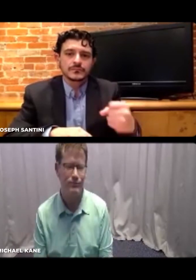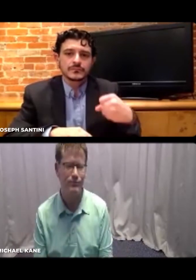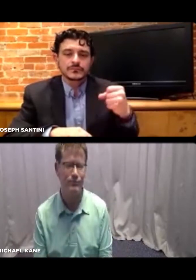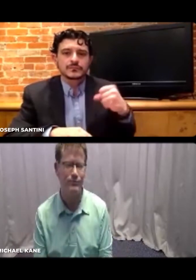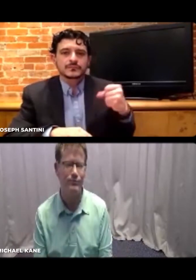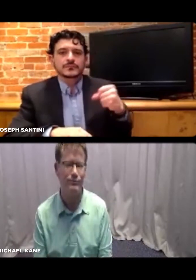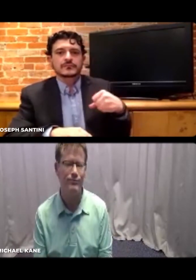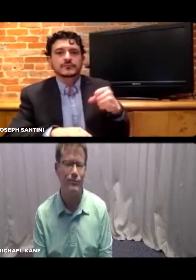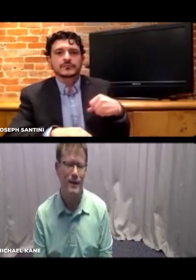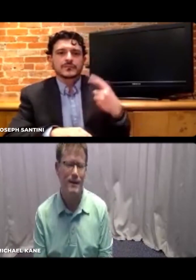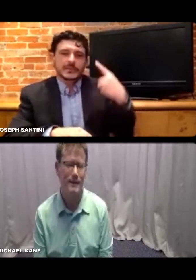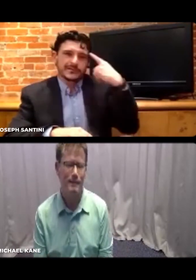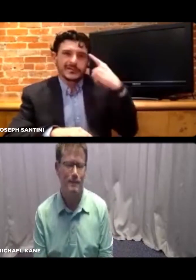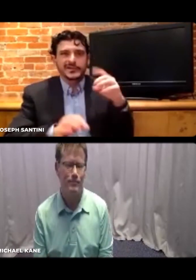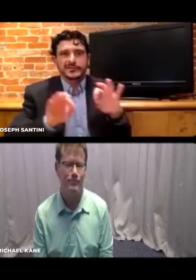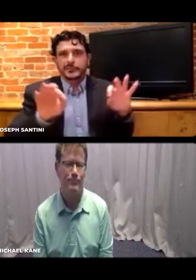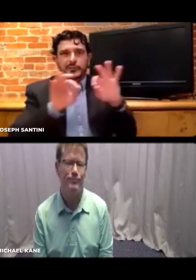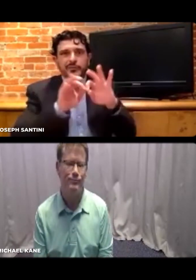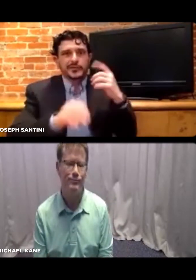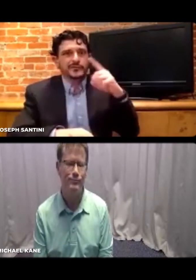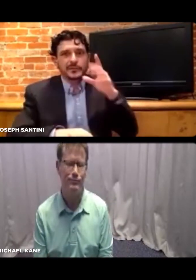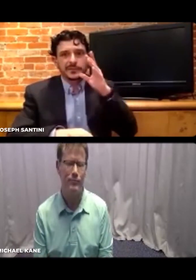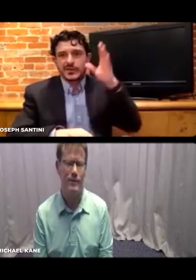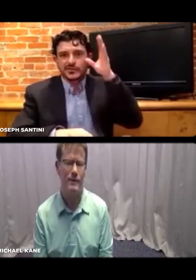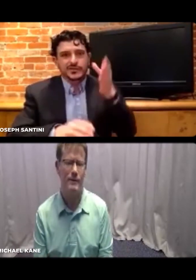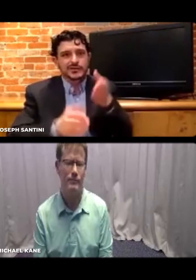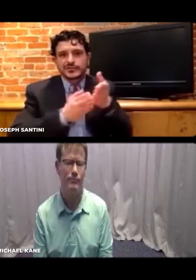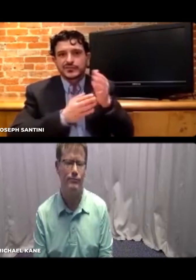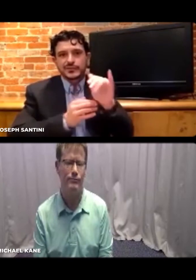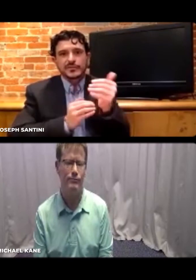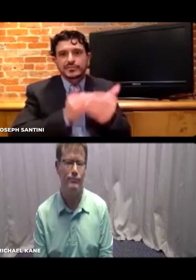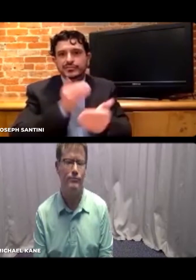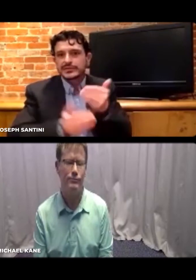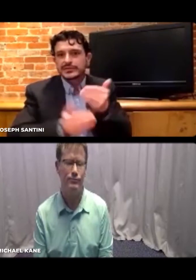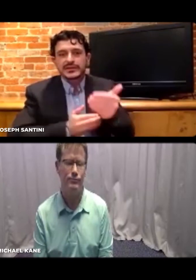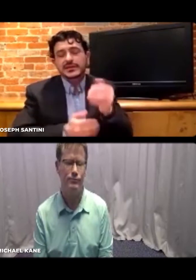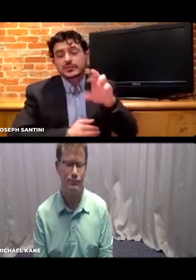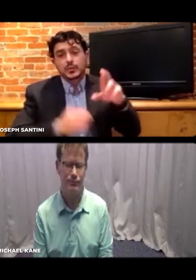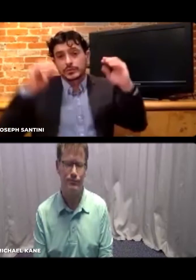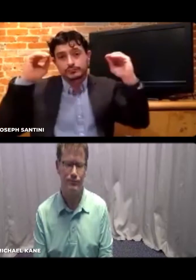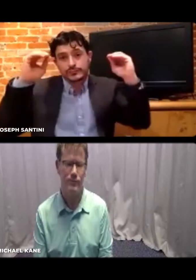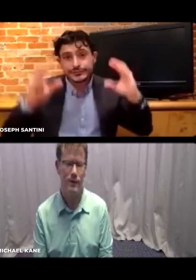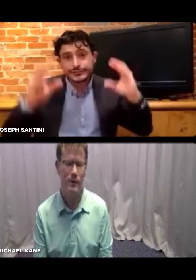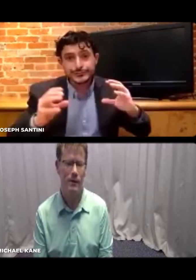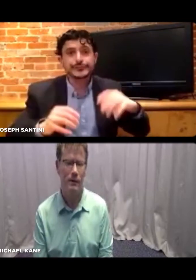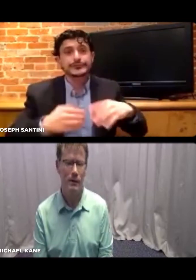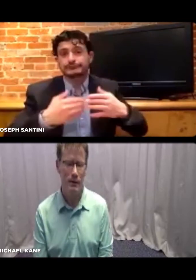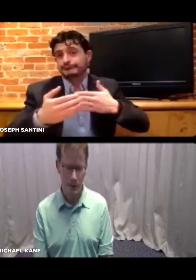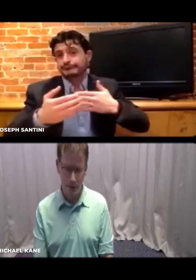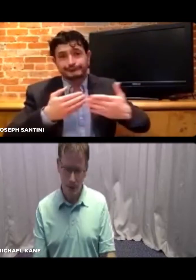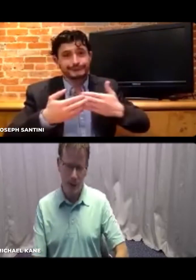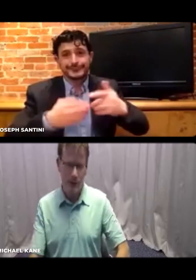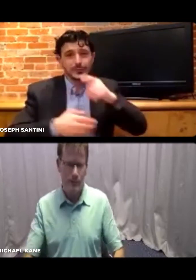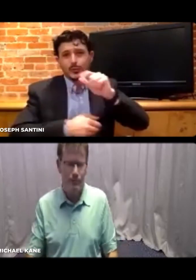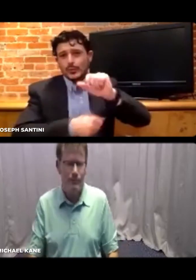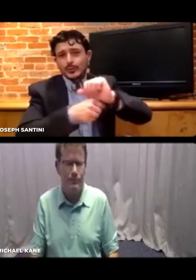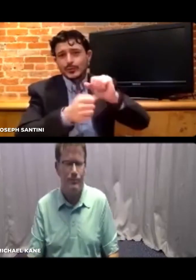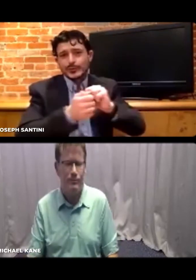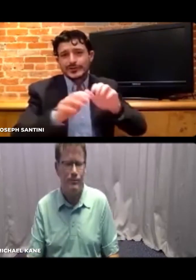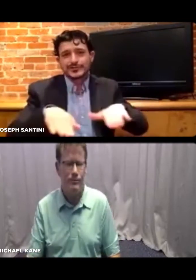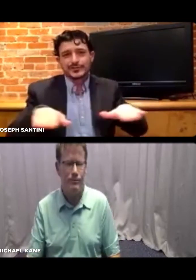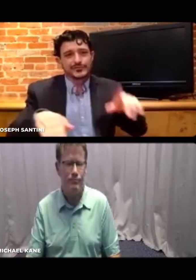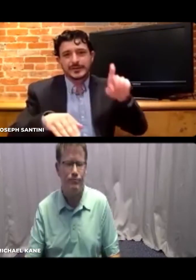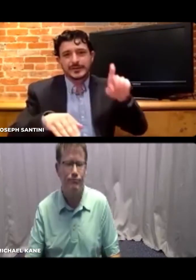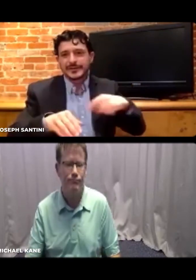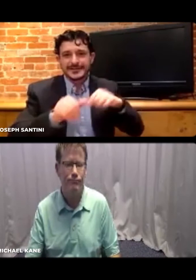Right. I think it's important for parents to take their kids through that process, or educators, teachers, whoever it is that is working with our deaf